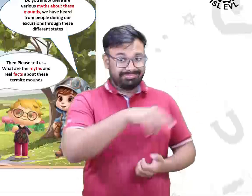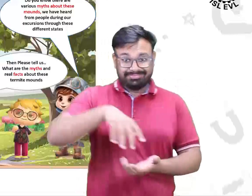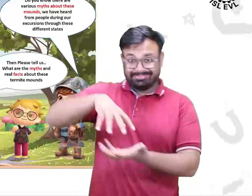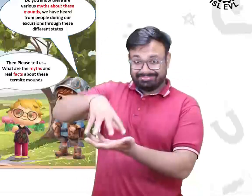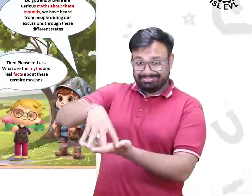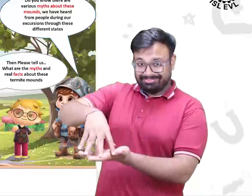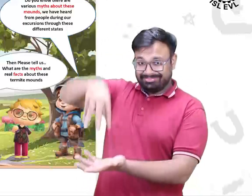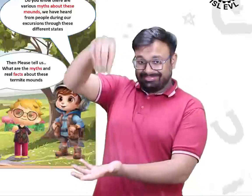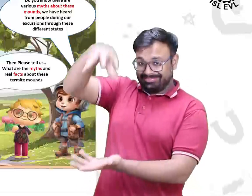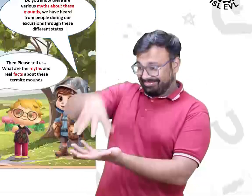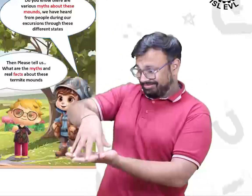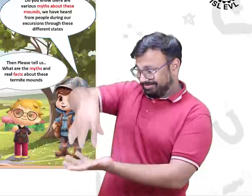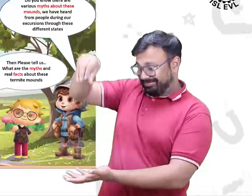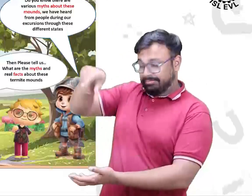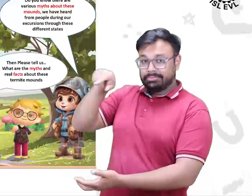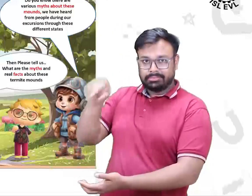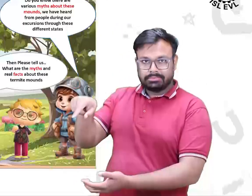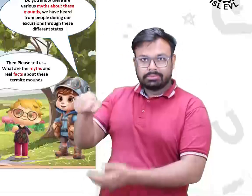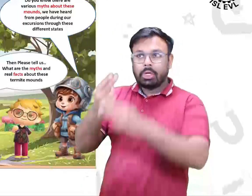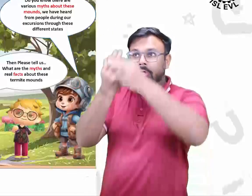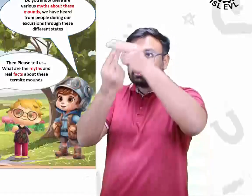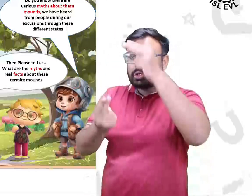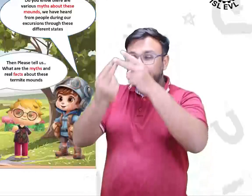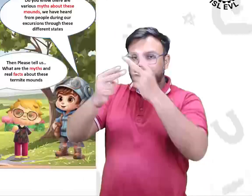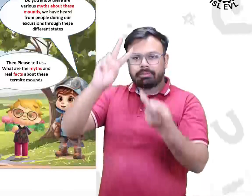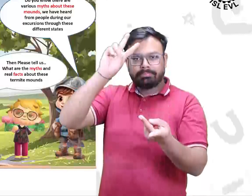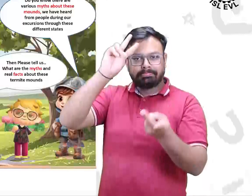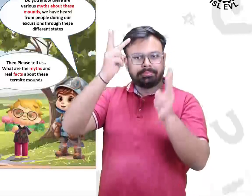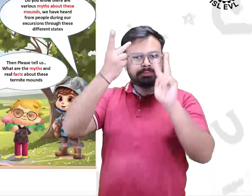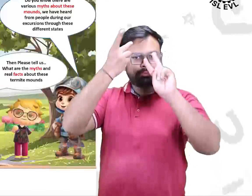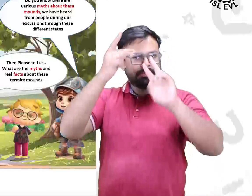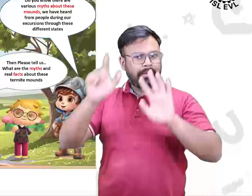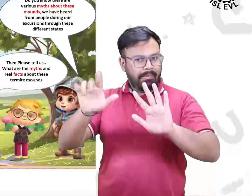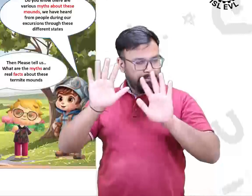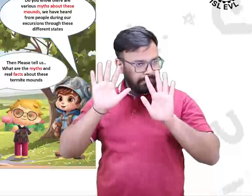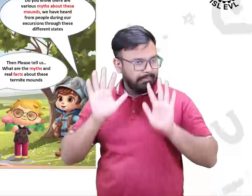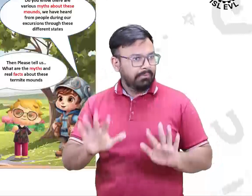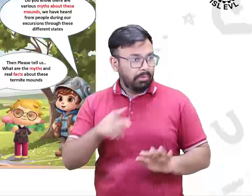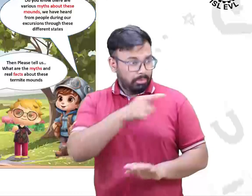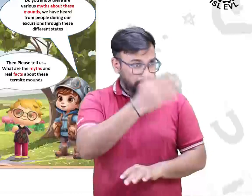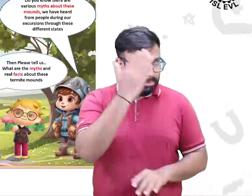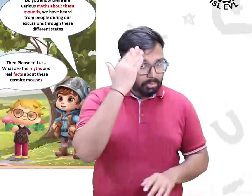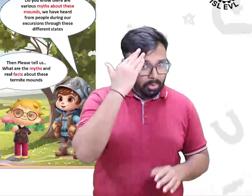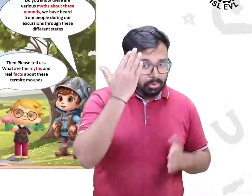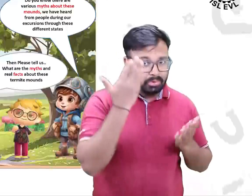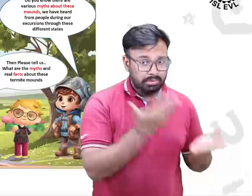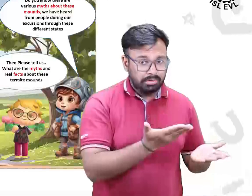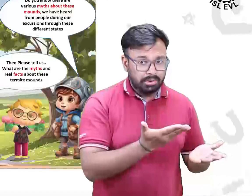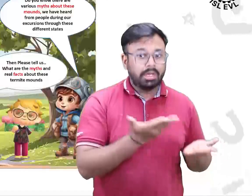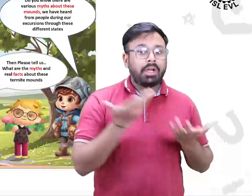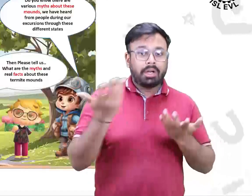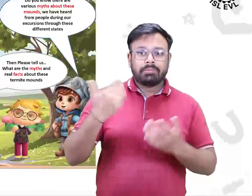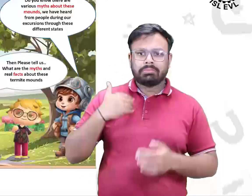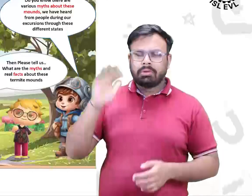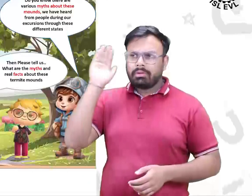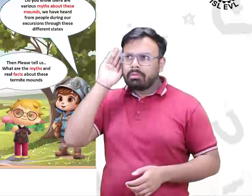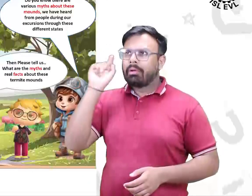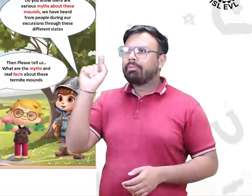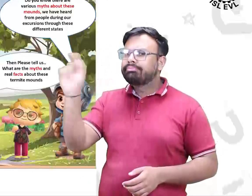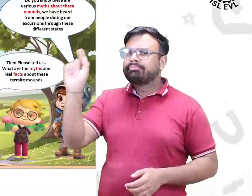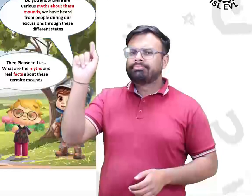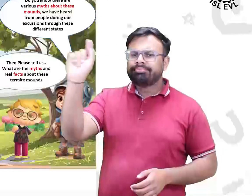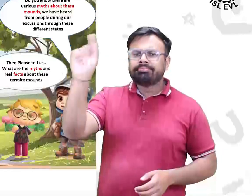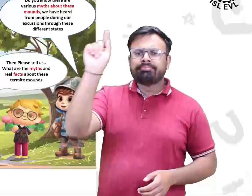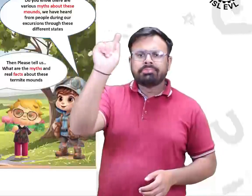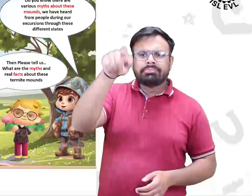Do you know there are various myths about these mounts we have